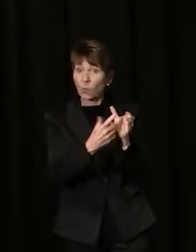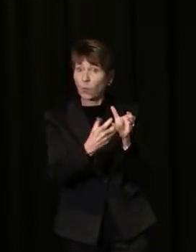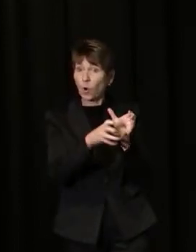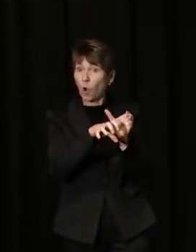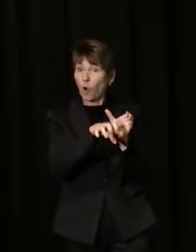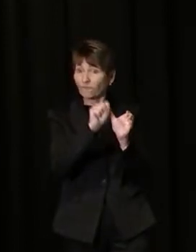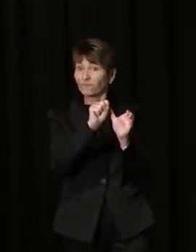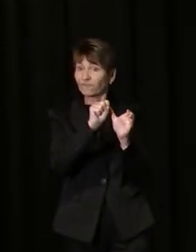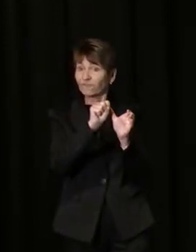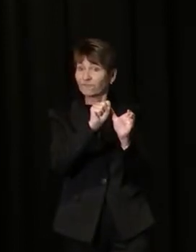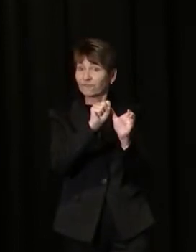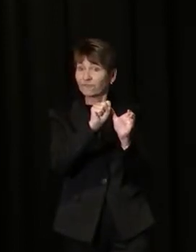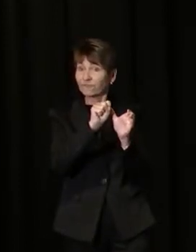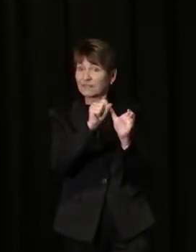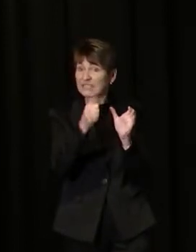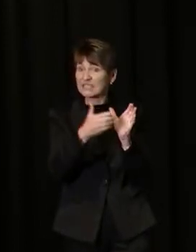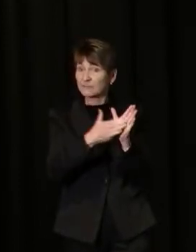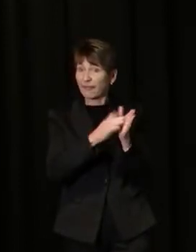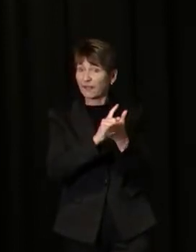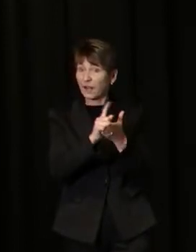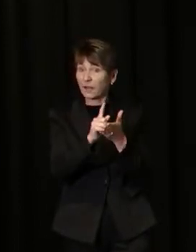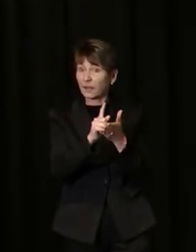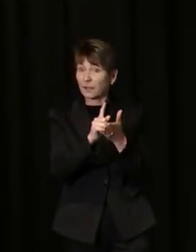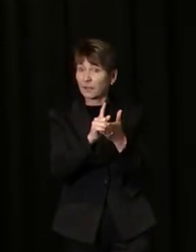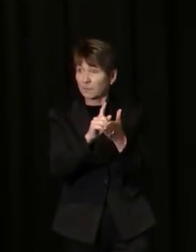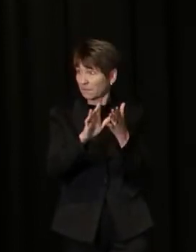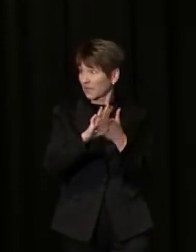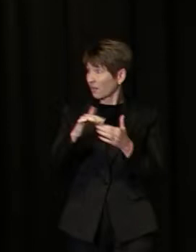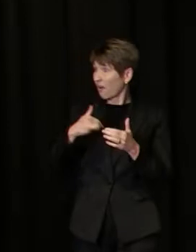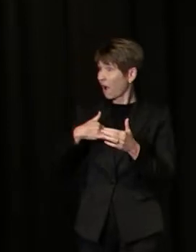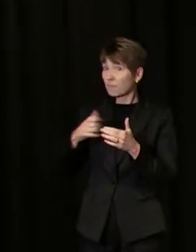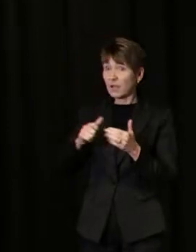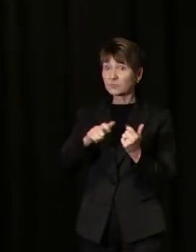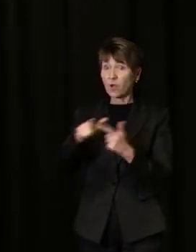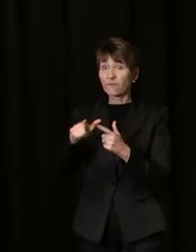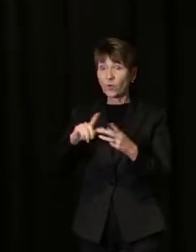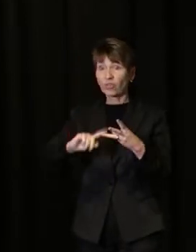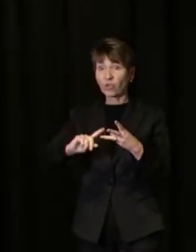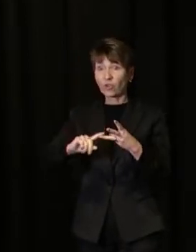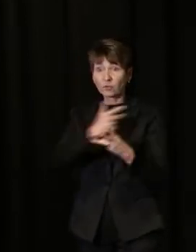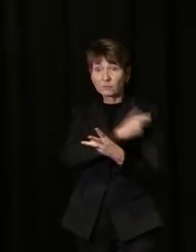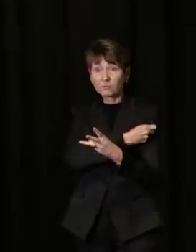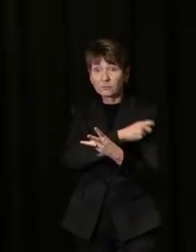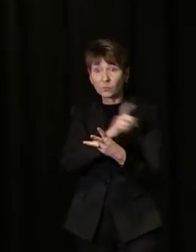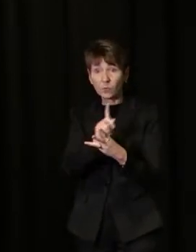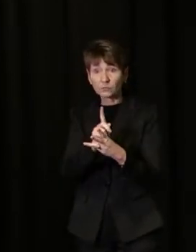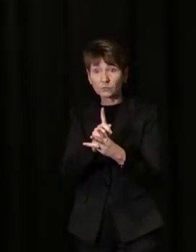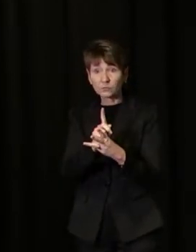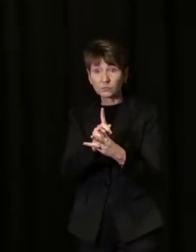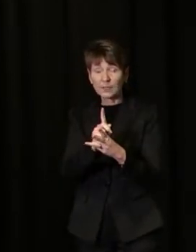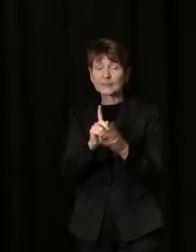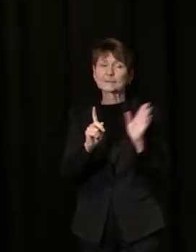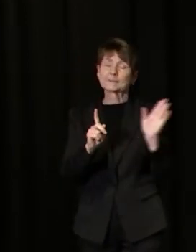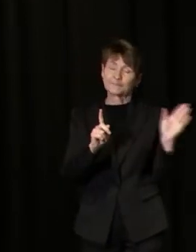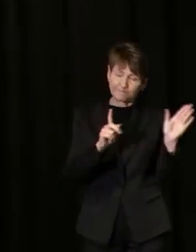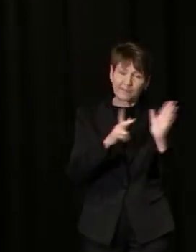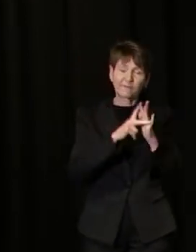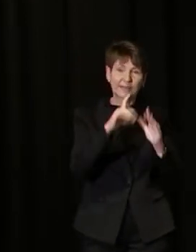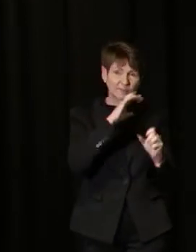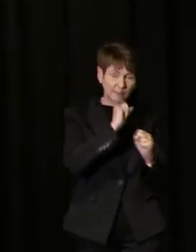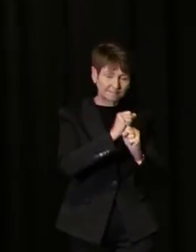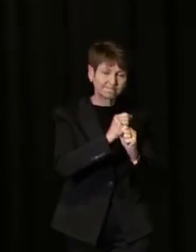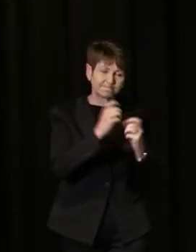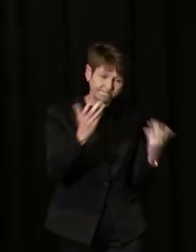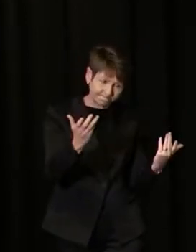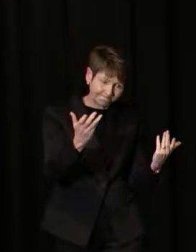when. It's my understanding that the federal government will make some announcements about this quite soon. ATAGI and the TGA have been doing their work,